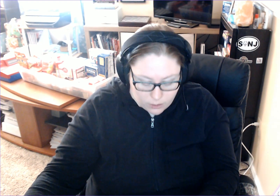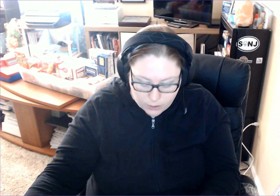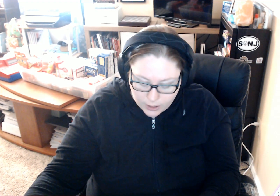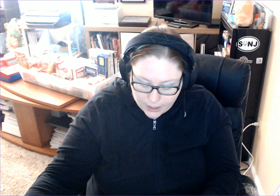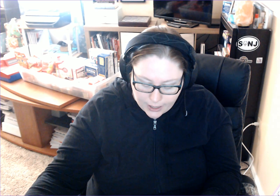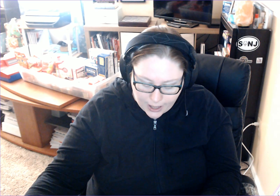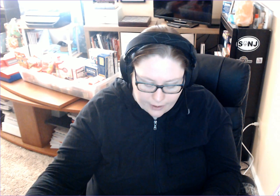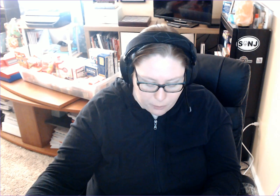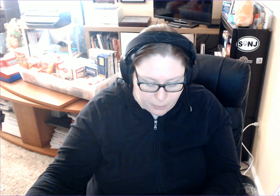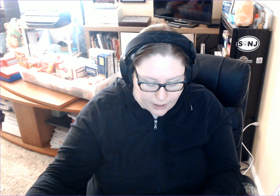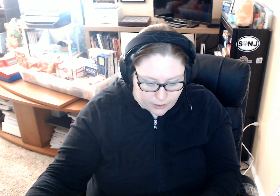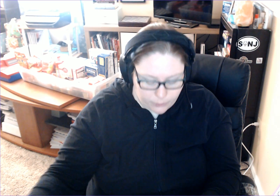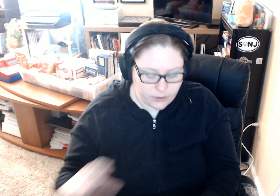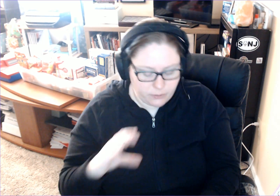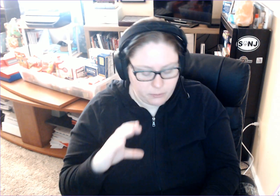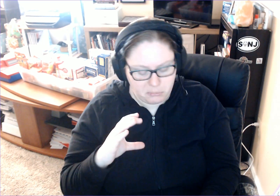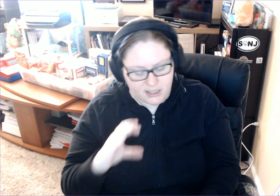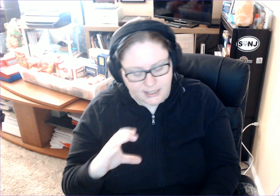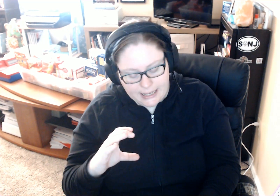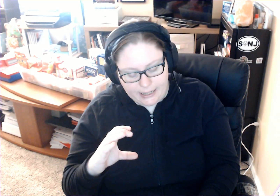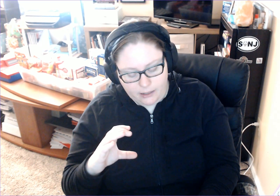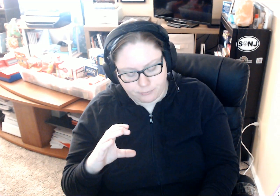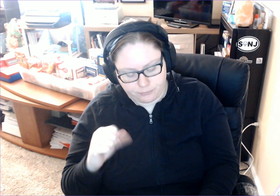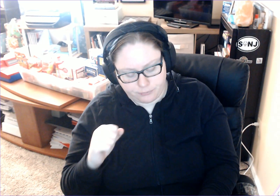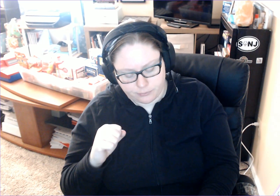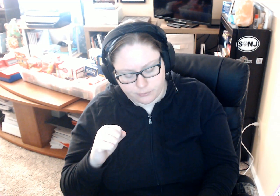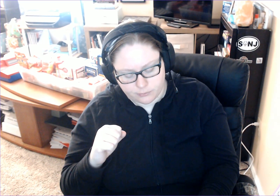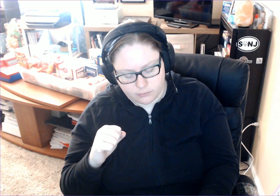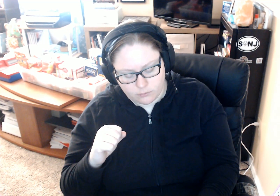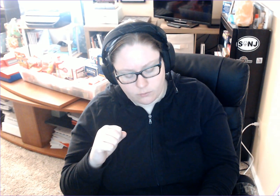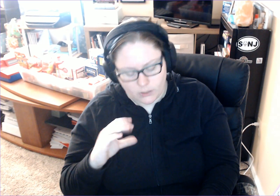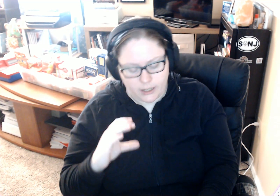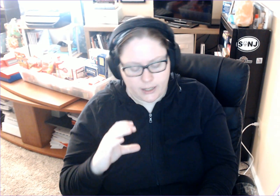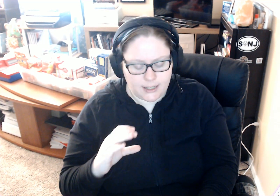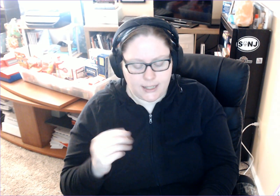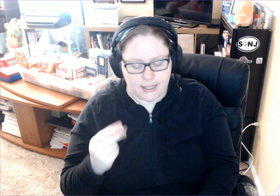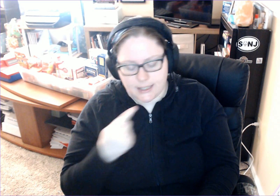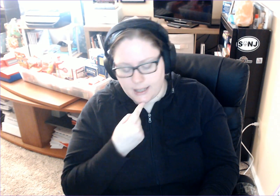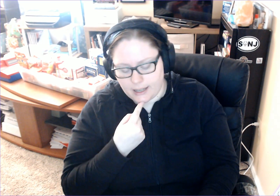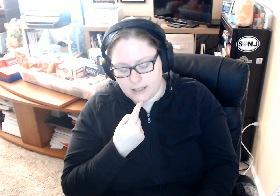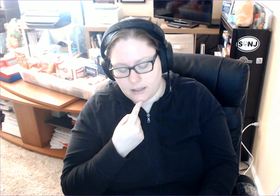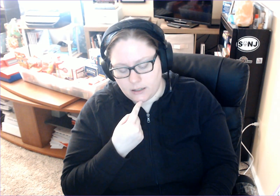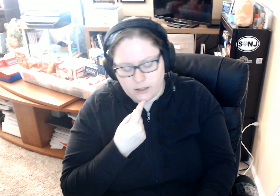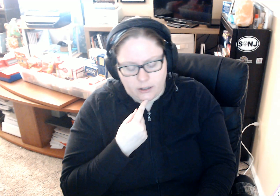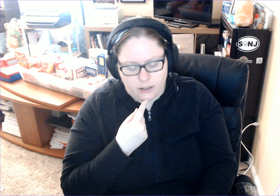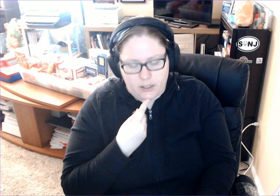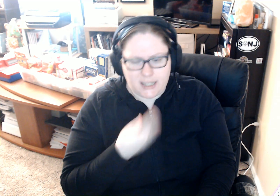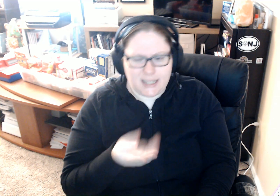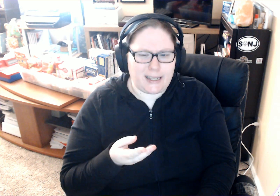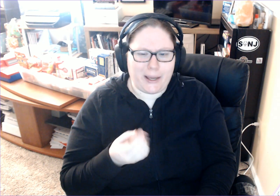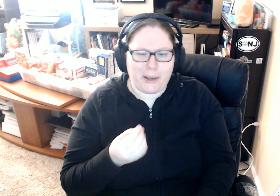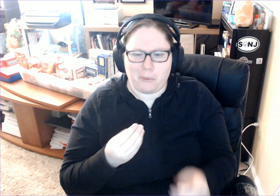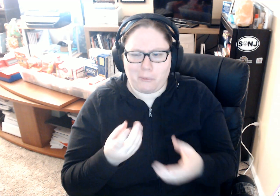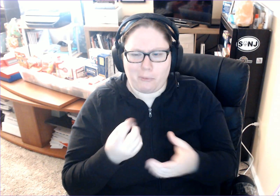Okay, how about C? C says to see what